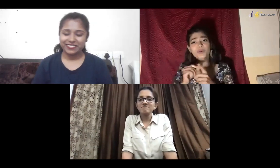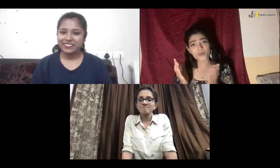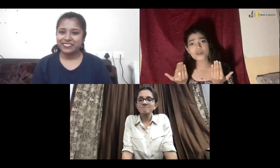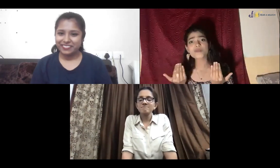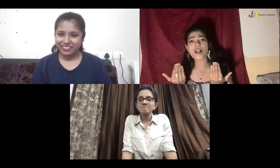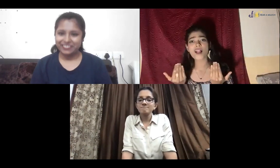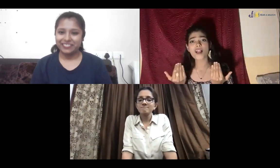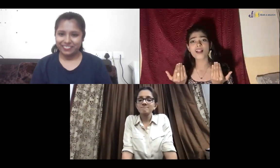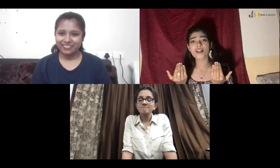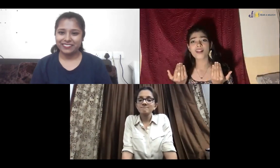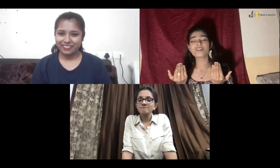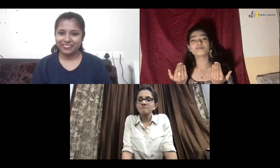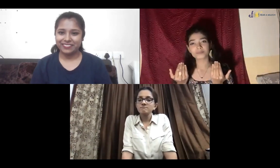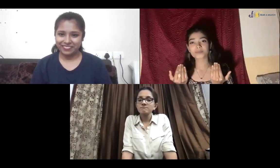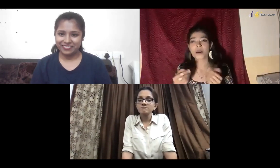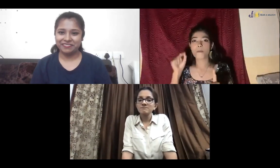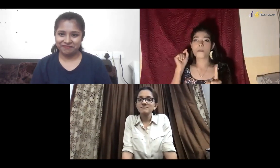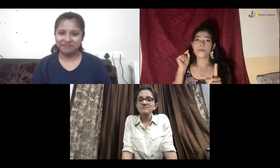I might get scared at that time.